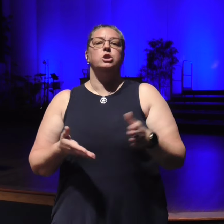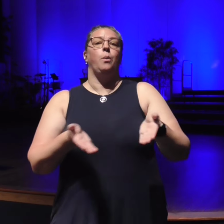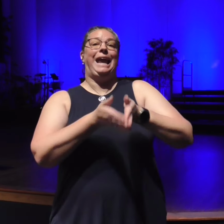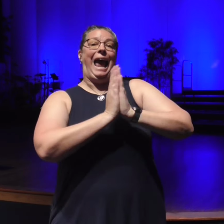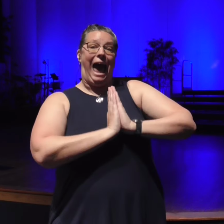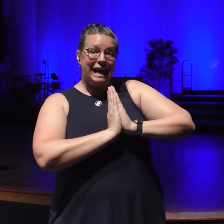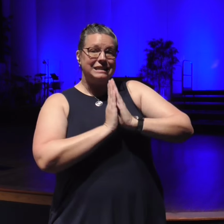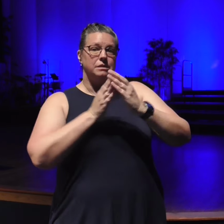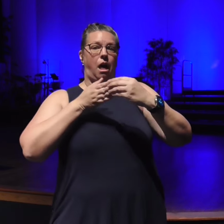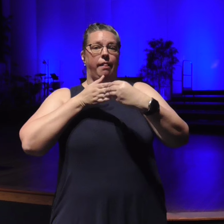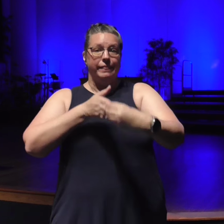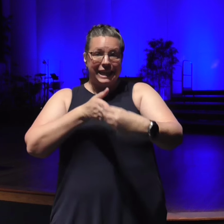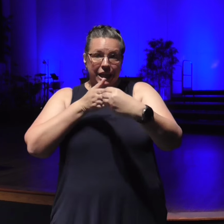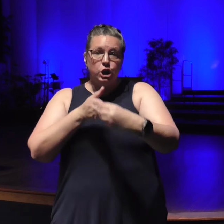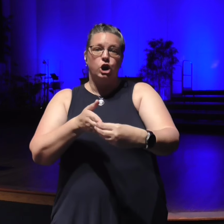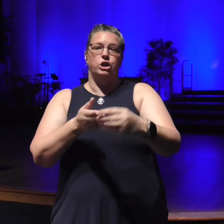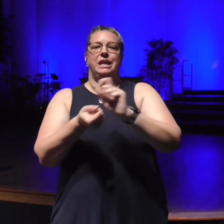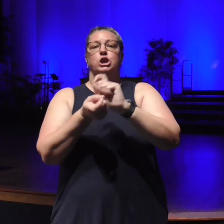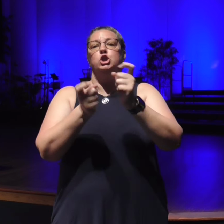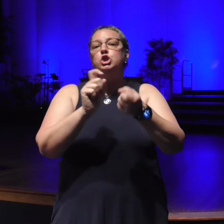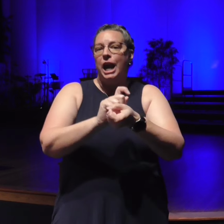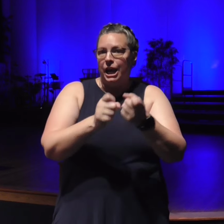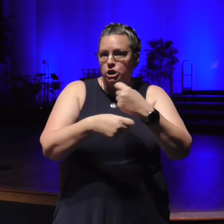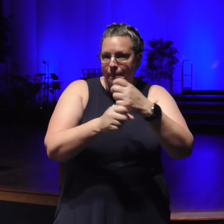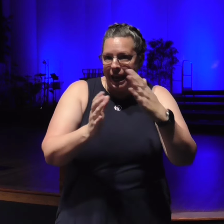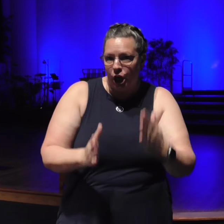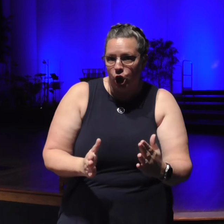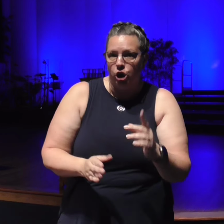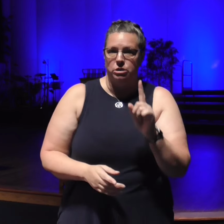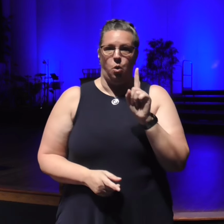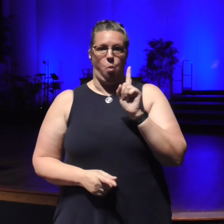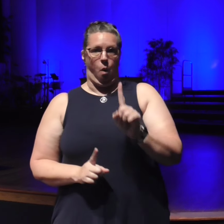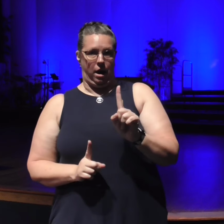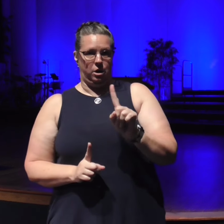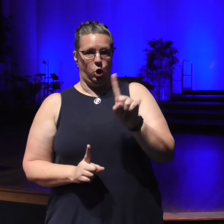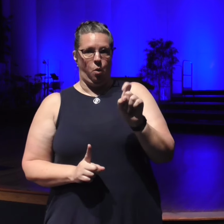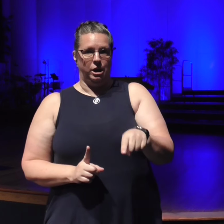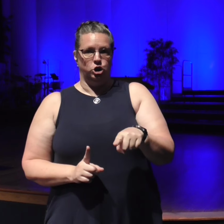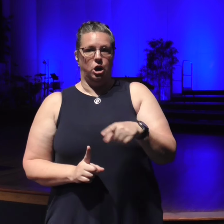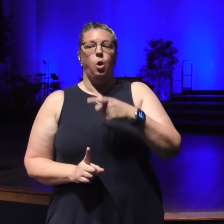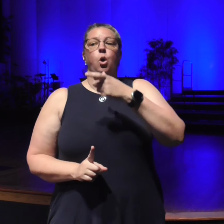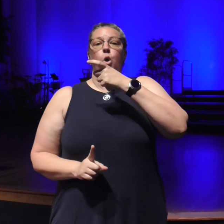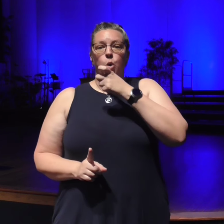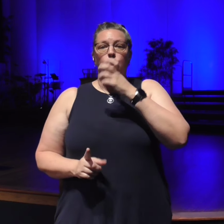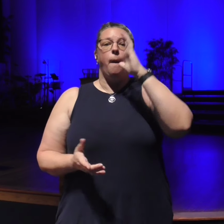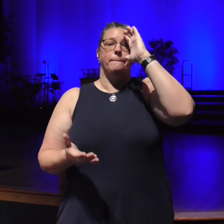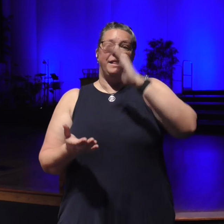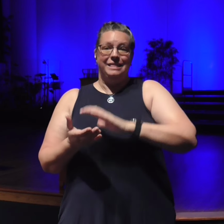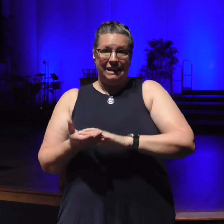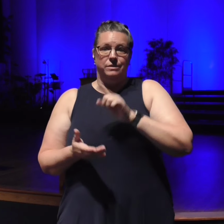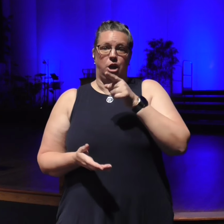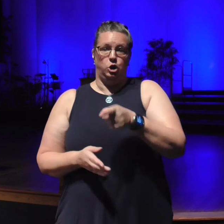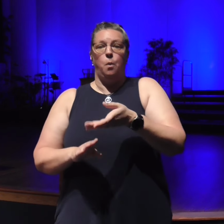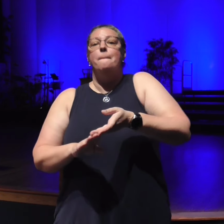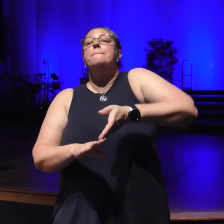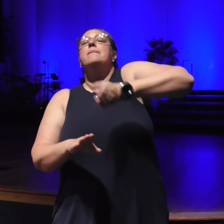leaders and change makers one question: who believed in you before the world did?